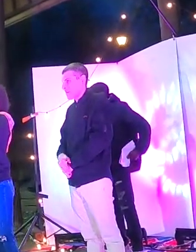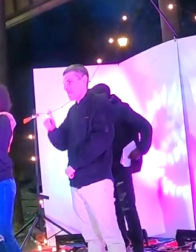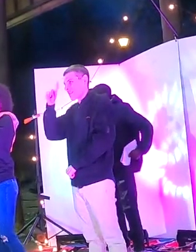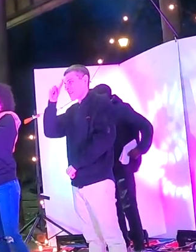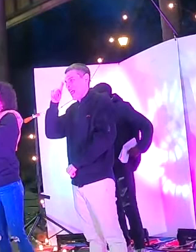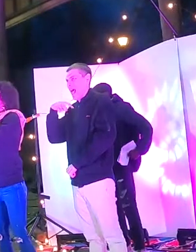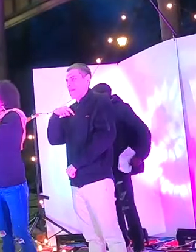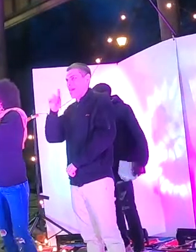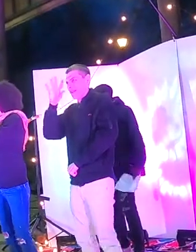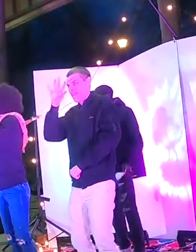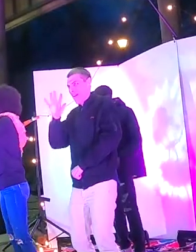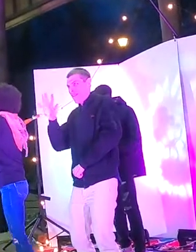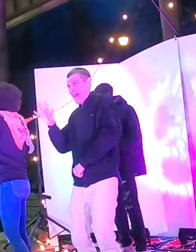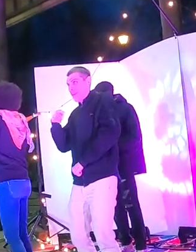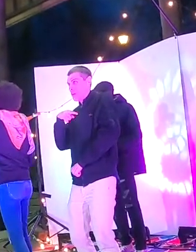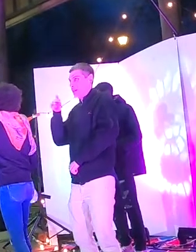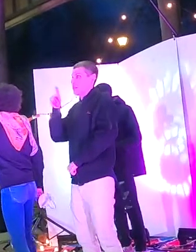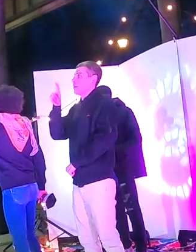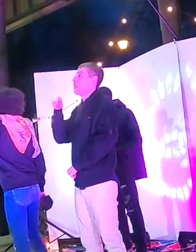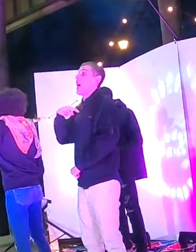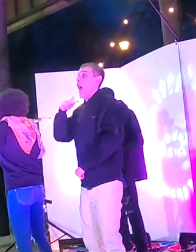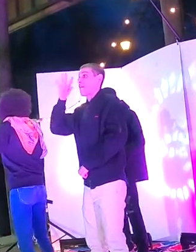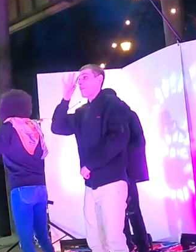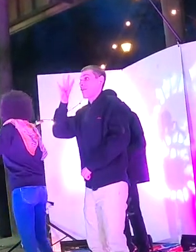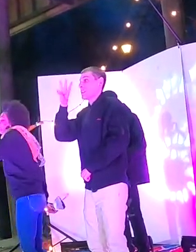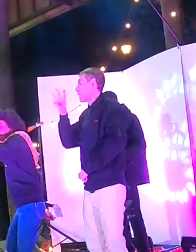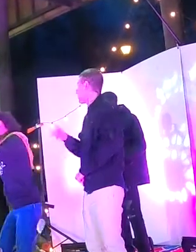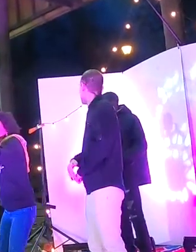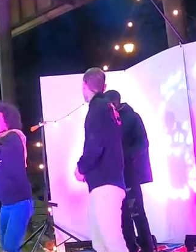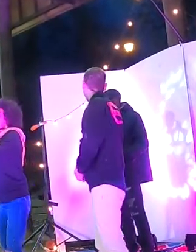I'm 5'5". I'm 5'6".